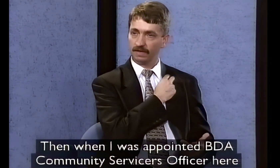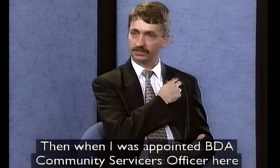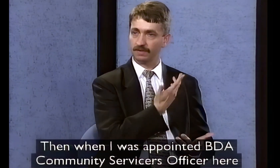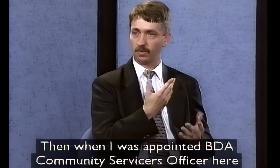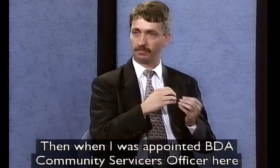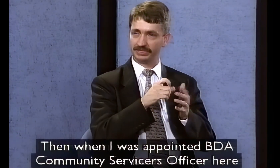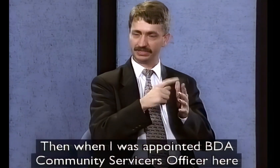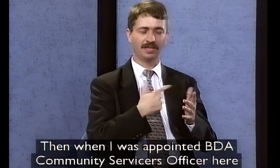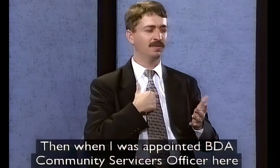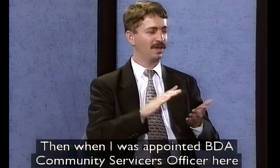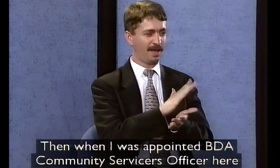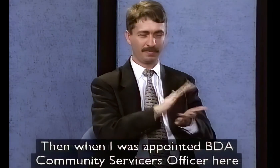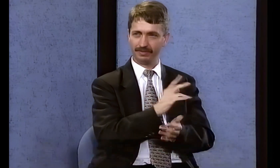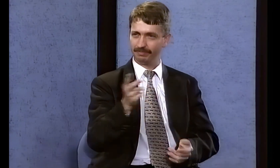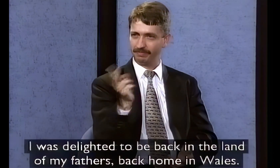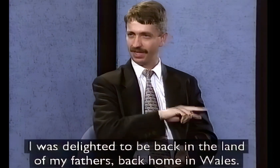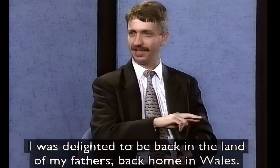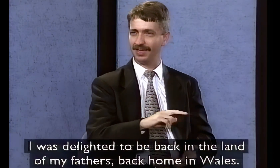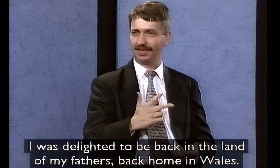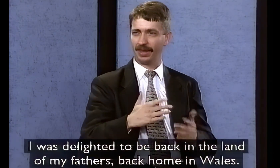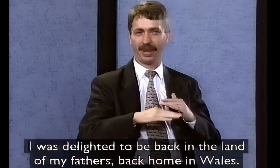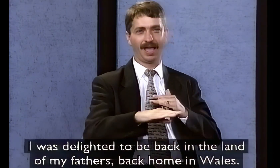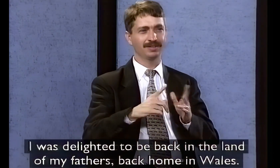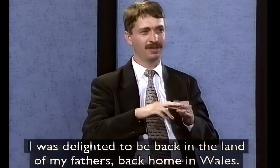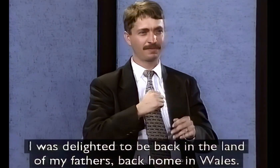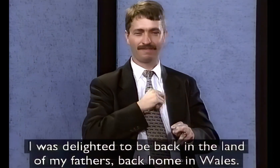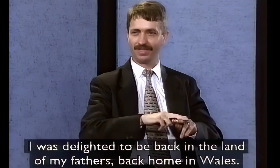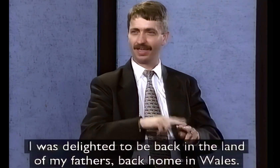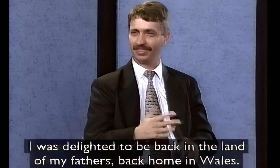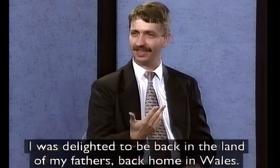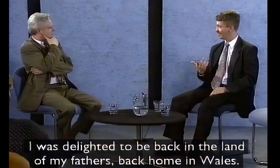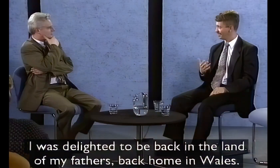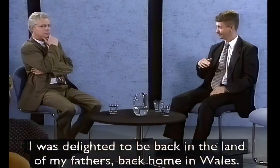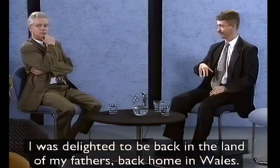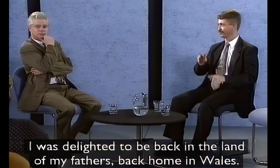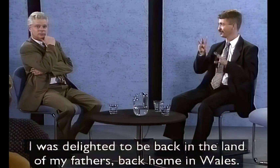Services Officer here for the BDA, I was delighted to be back in the land of my fathers, back home in Wales.